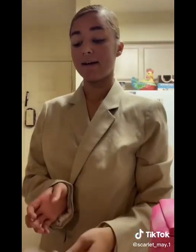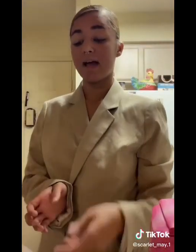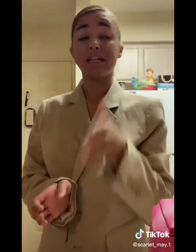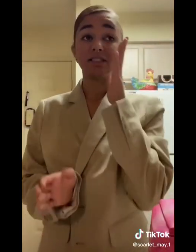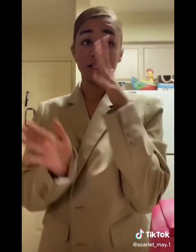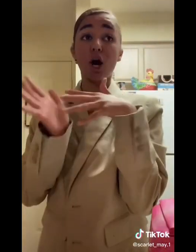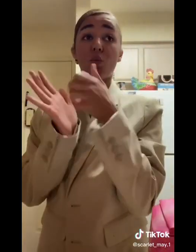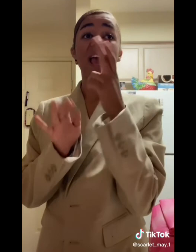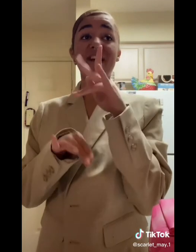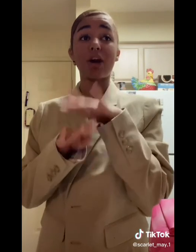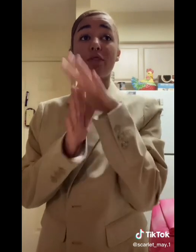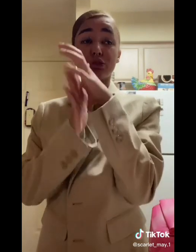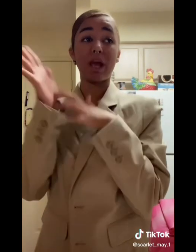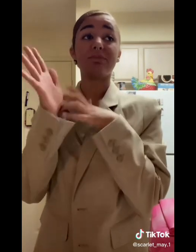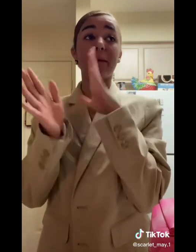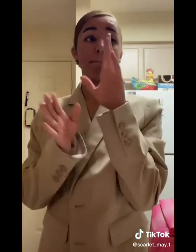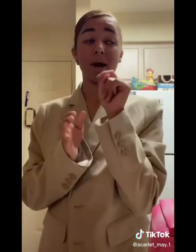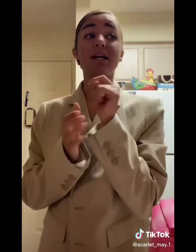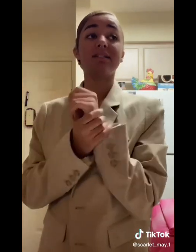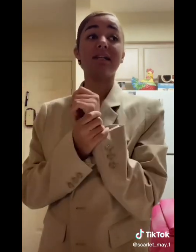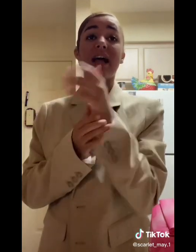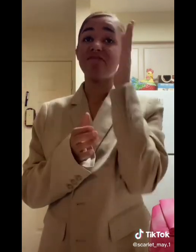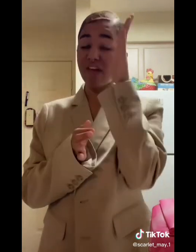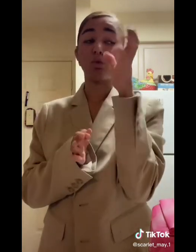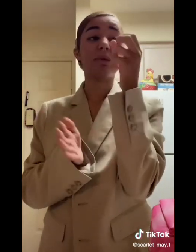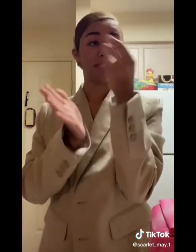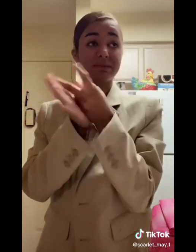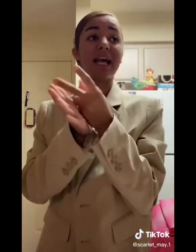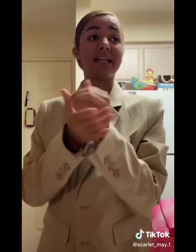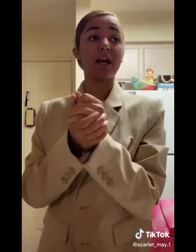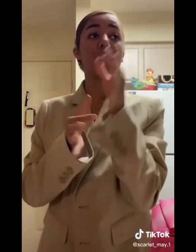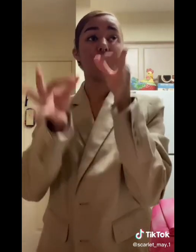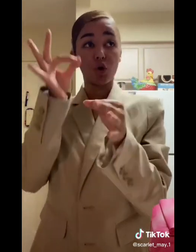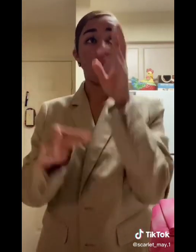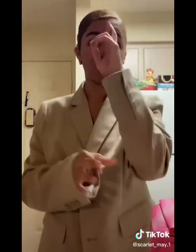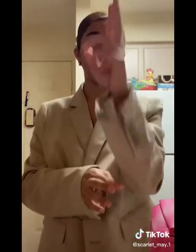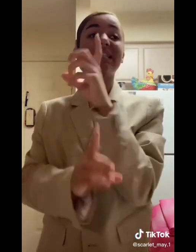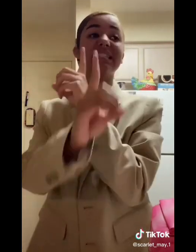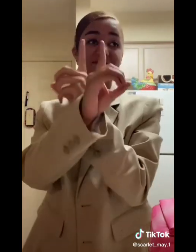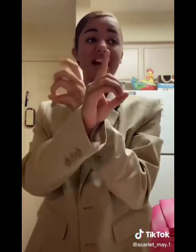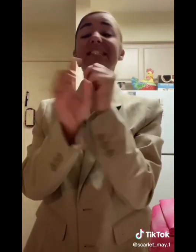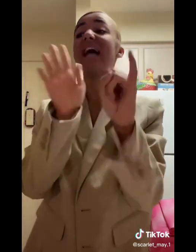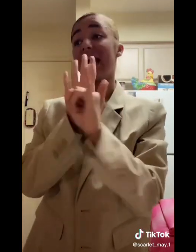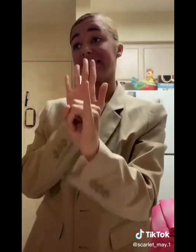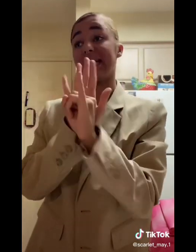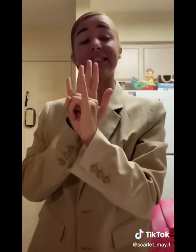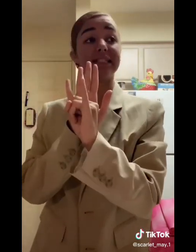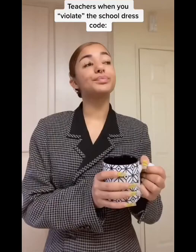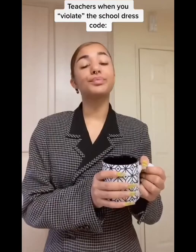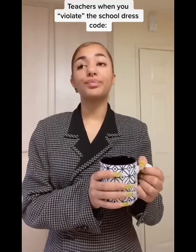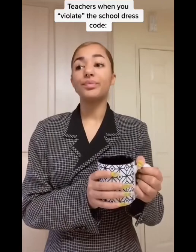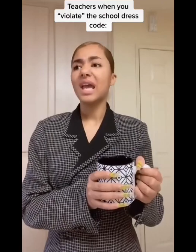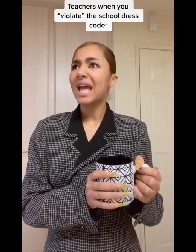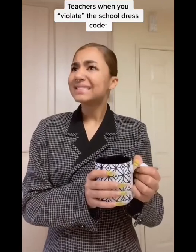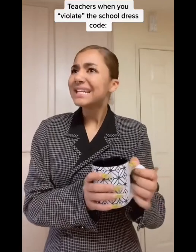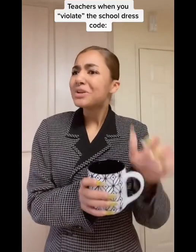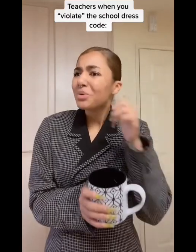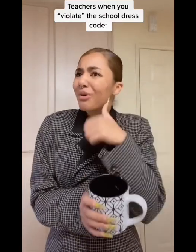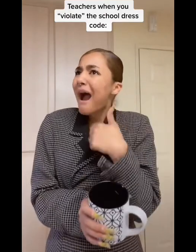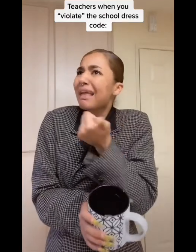Gonna wreak havoc on the transcript, but that will be sustained. The court respects the defendant's identity. Miss Dingleberry, I love